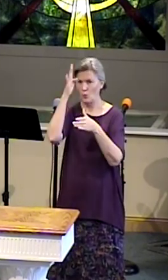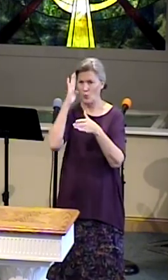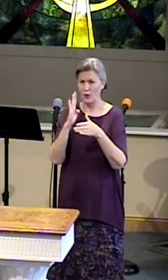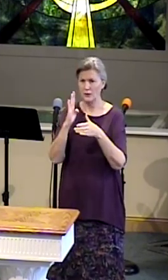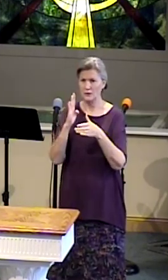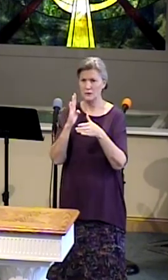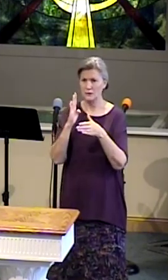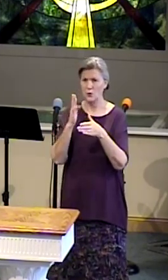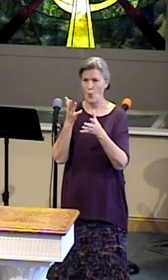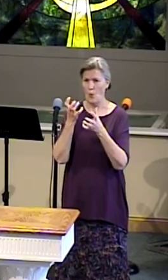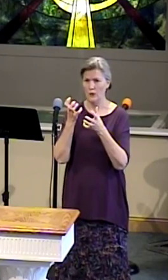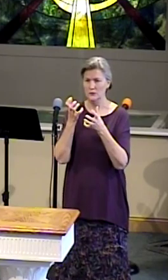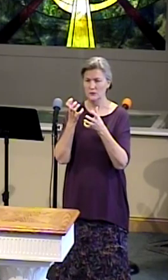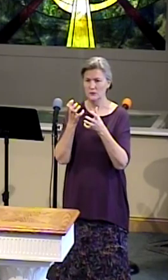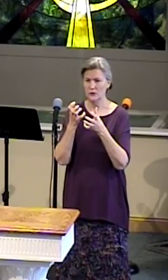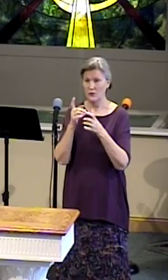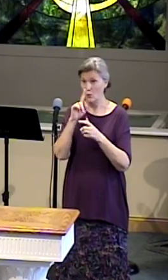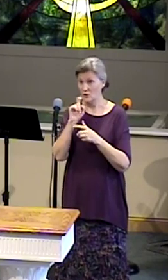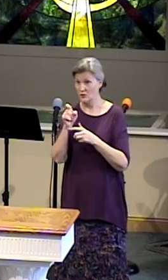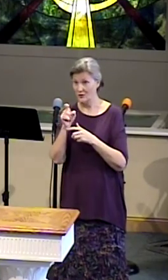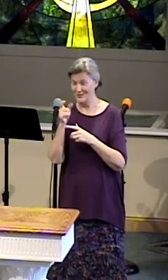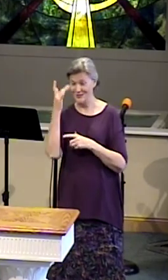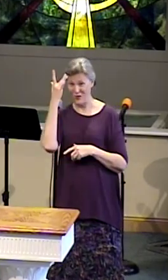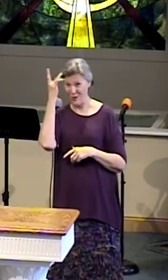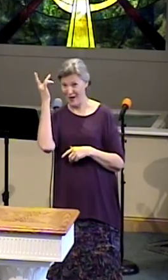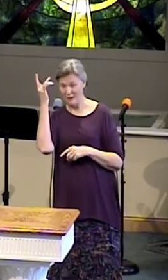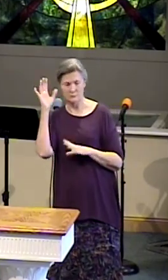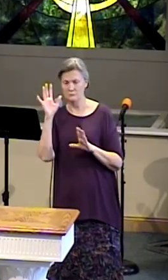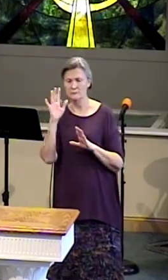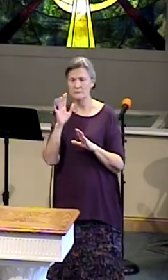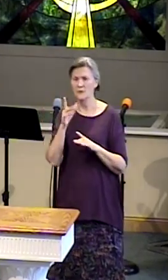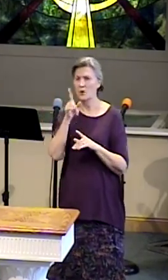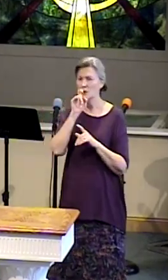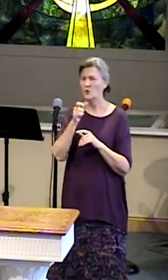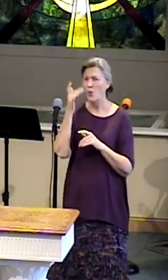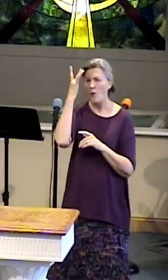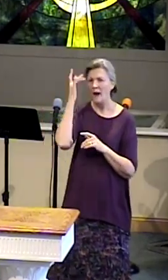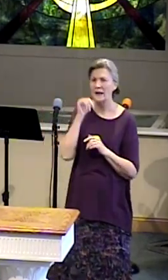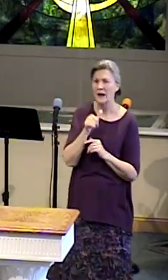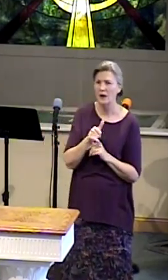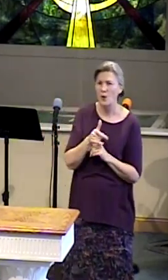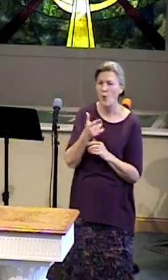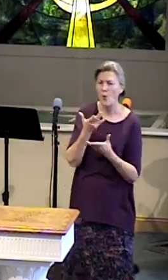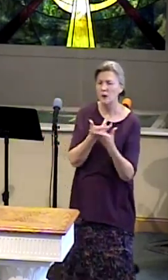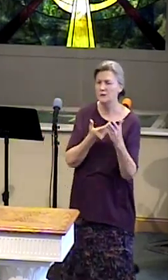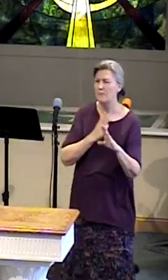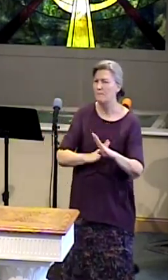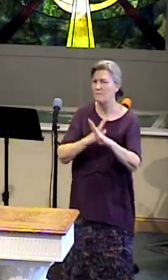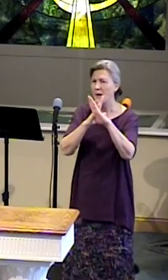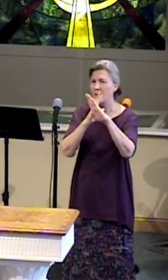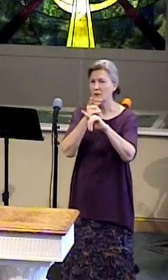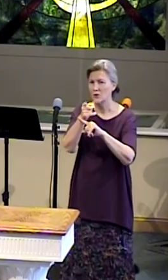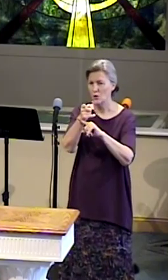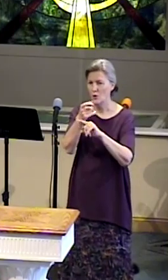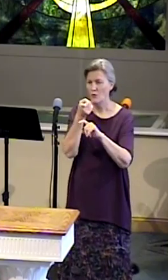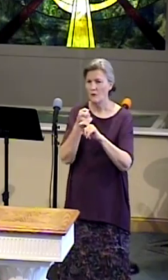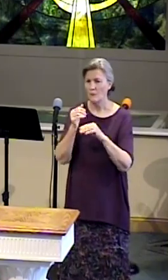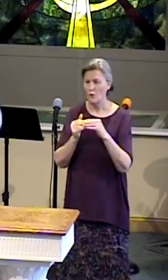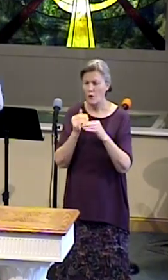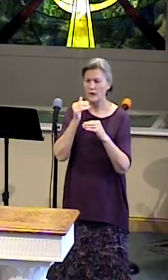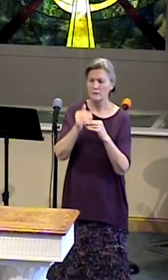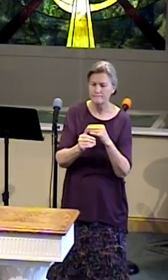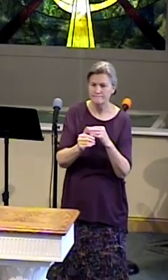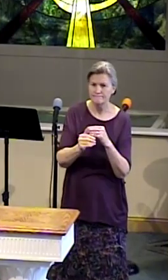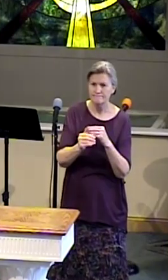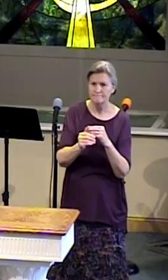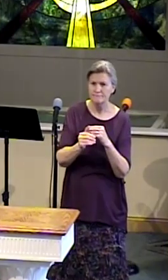not? What is hindering us? What is hindering you? What is hindering me today from taking the next step? What